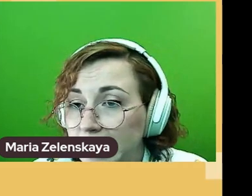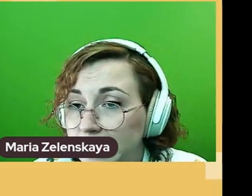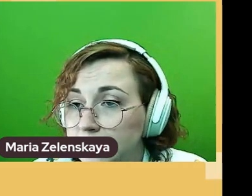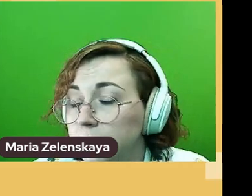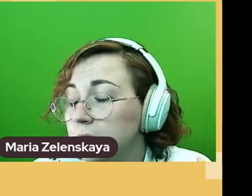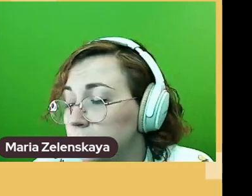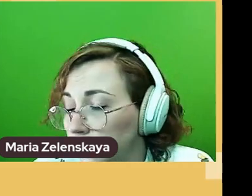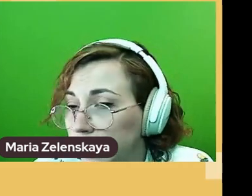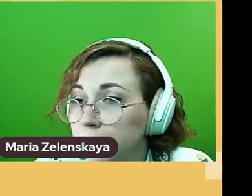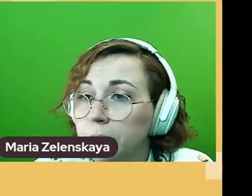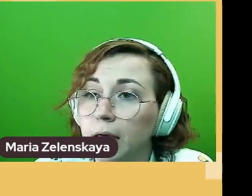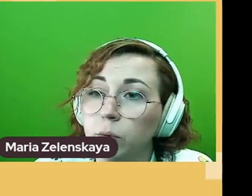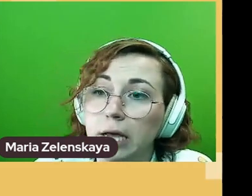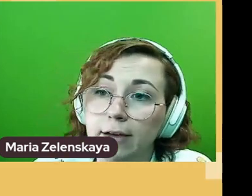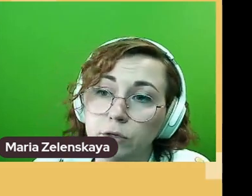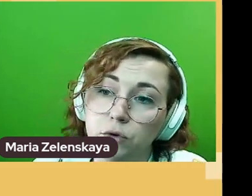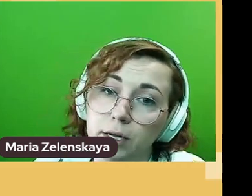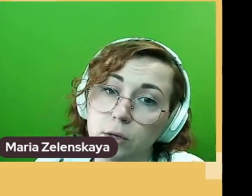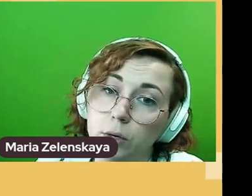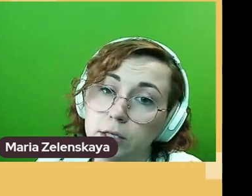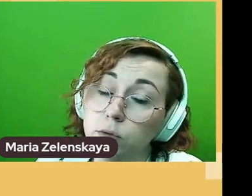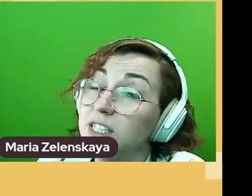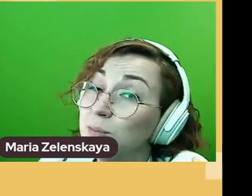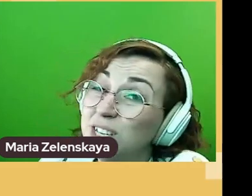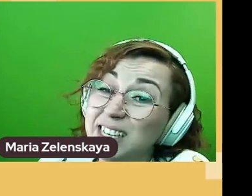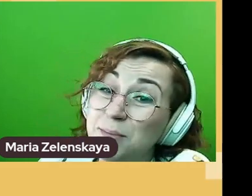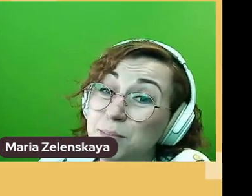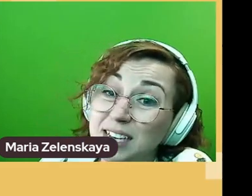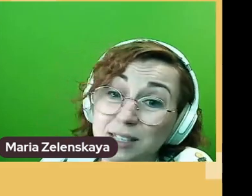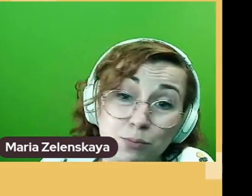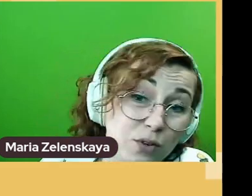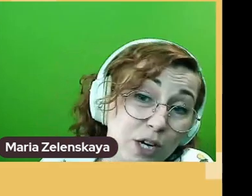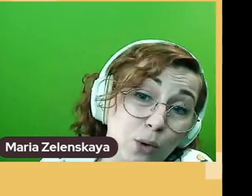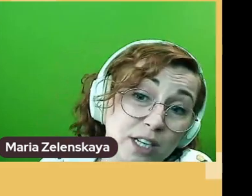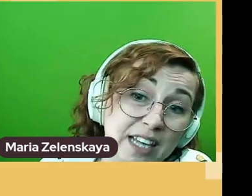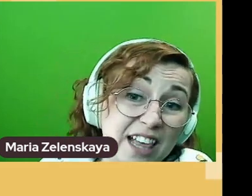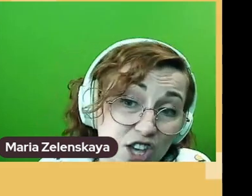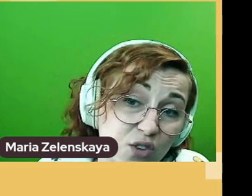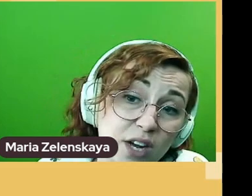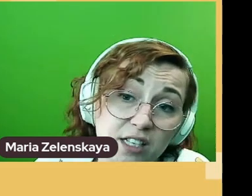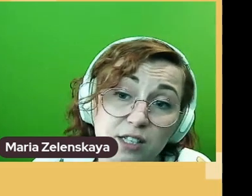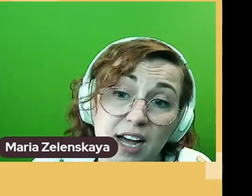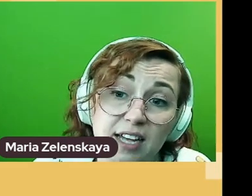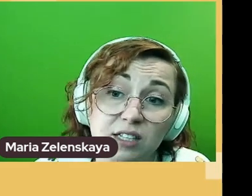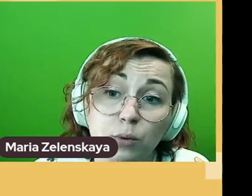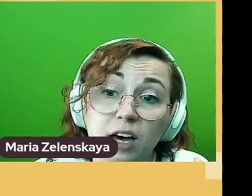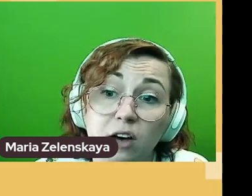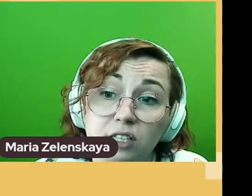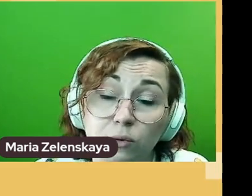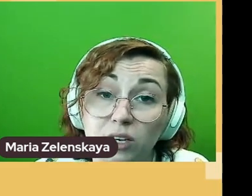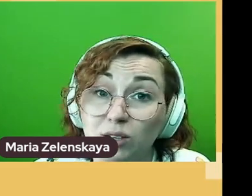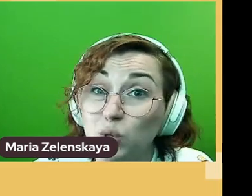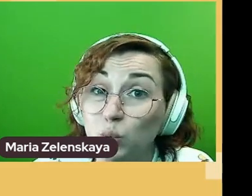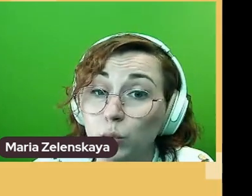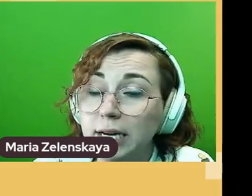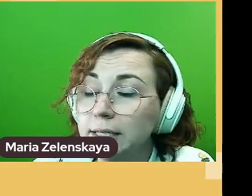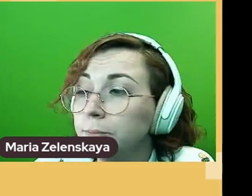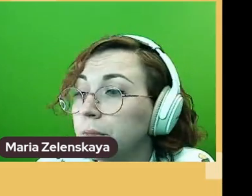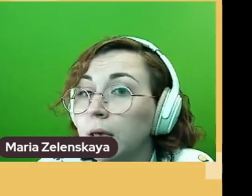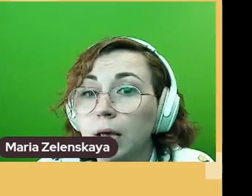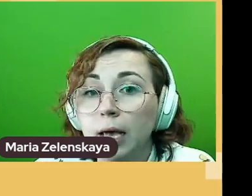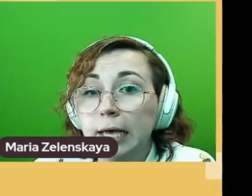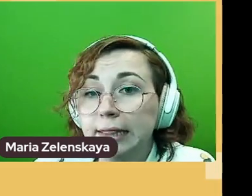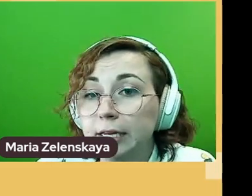generated signs. This is tricky, and we'll have to find a way to seamlessly mix pre-recorded and generated signs without it looking too